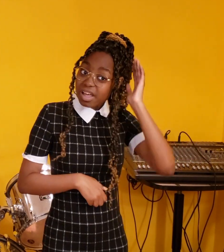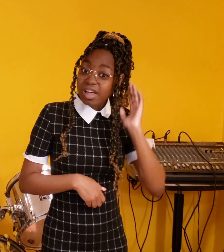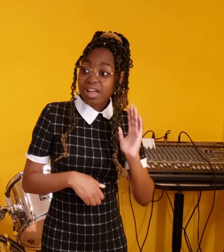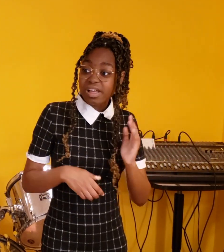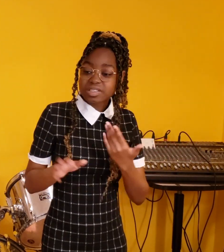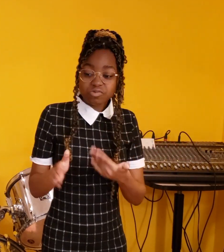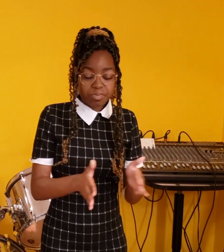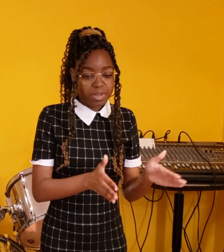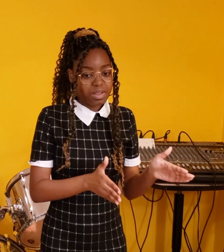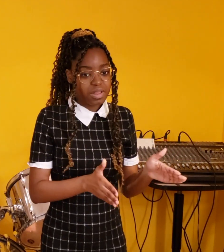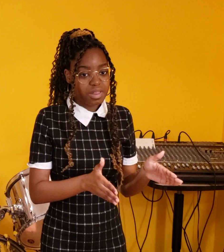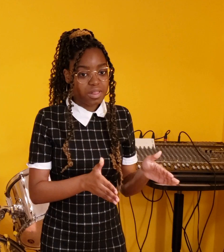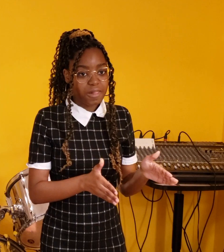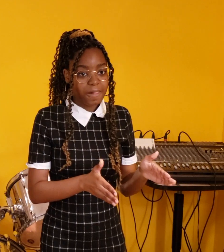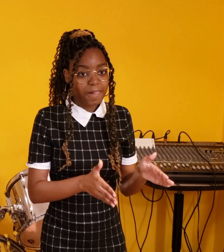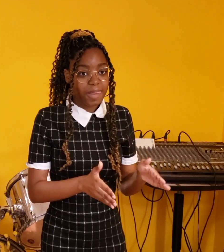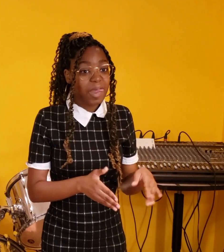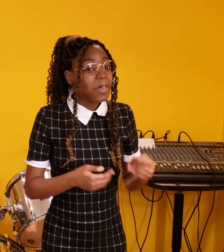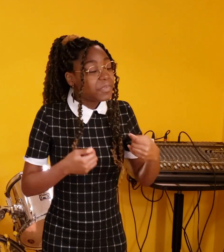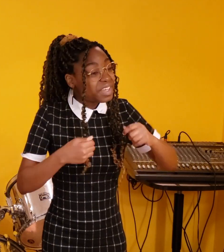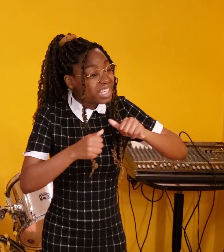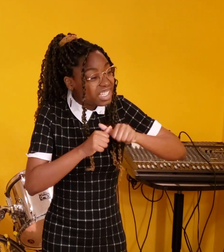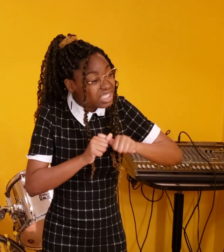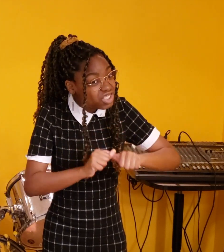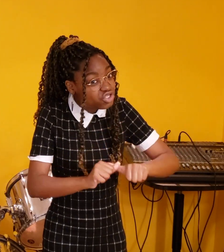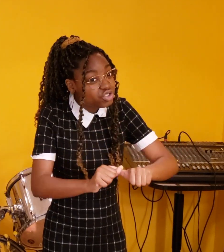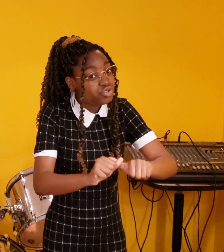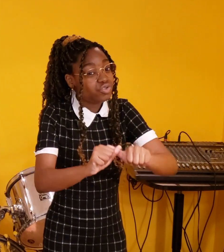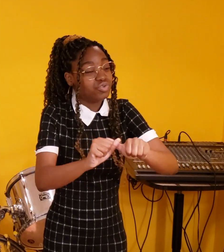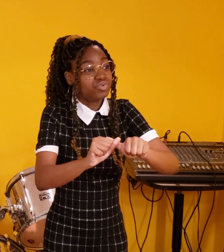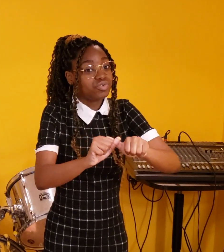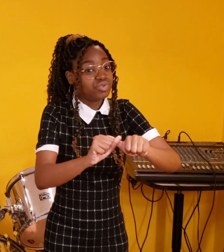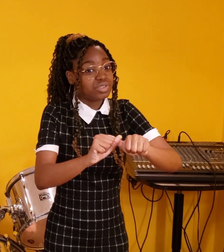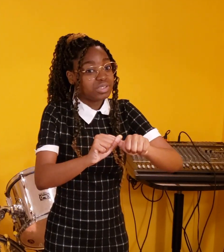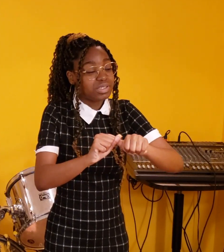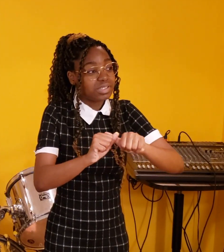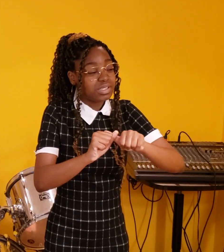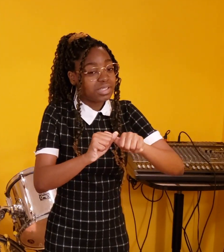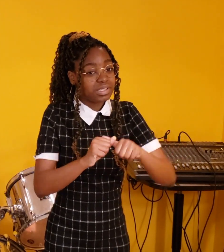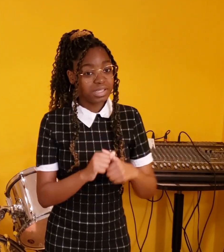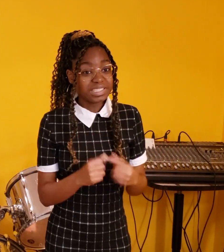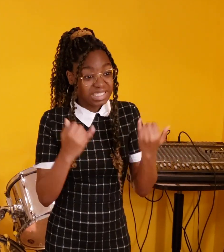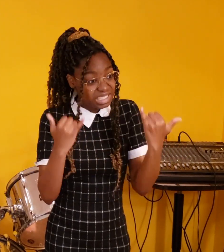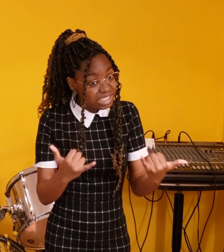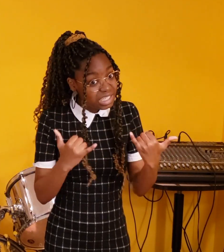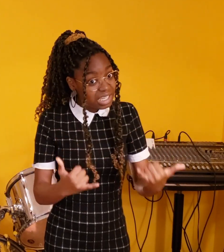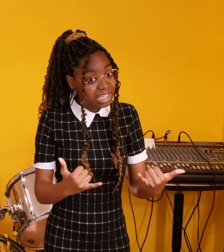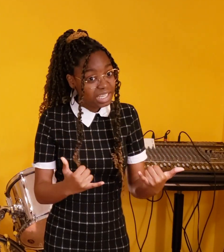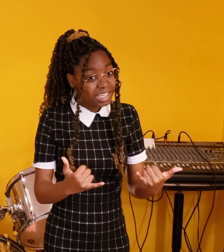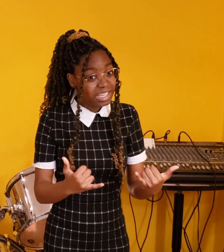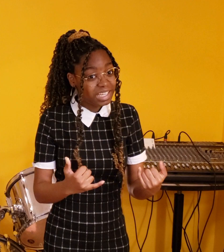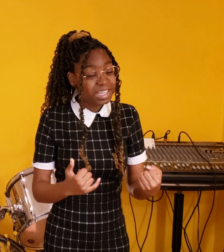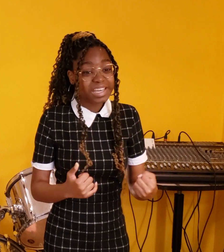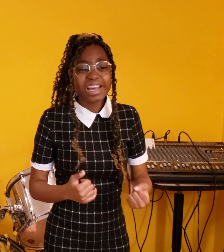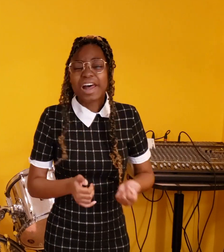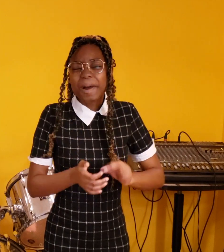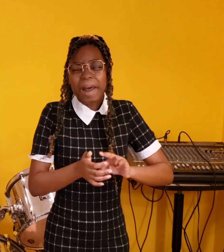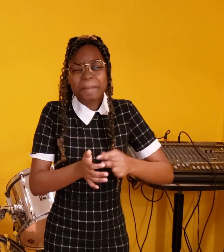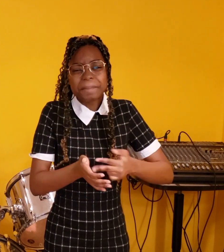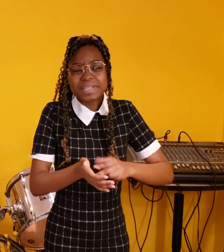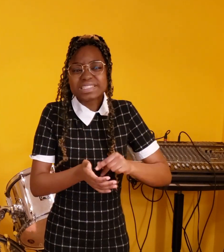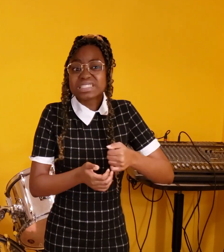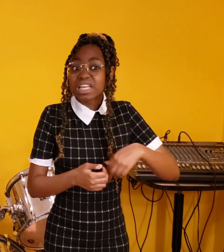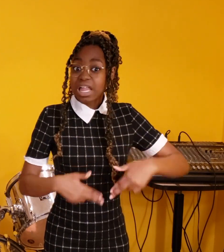God's plan, which is still unfolding, shows that what? Life isn't meaningless. God's plan, which is